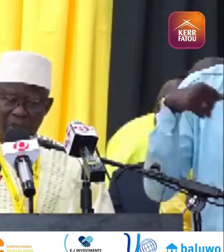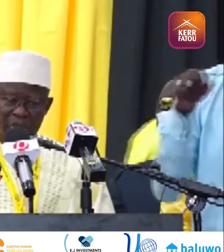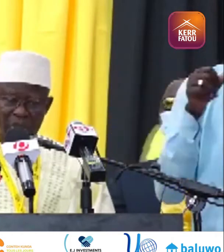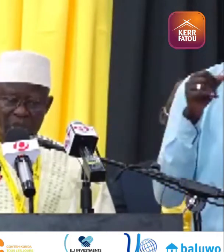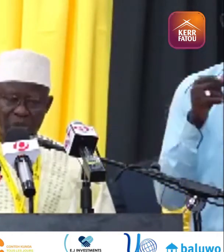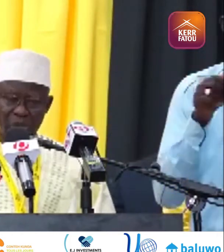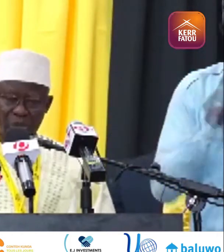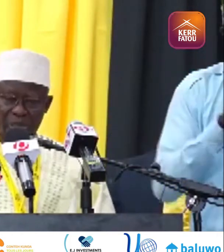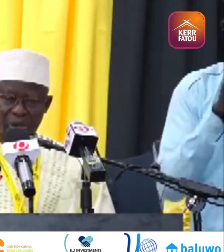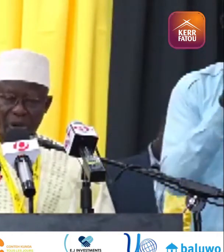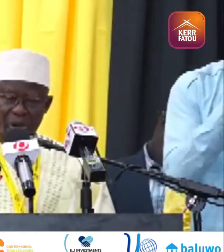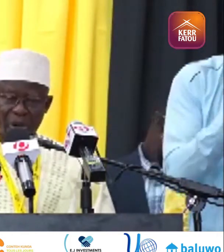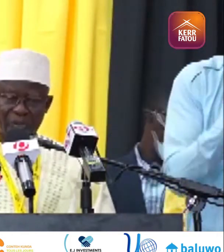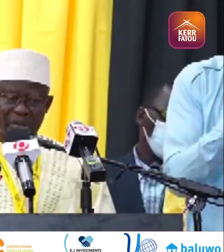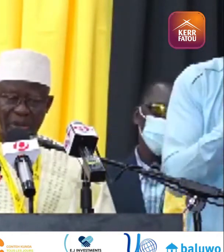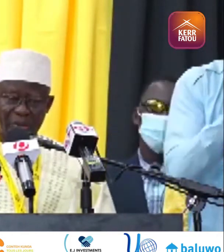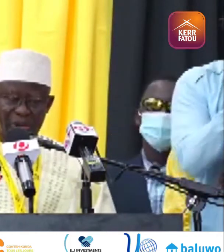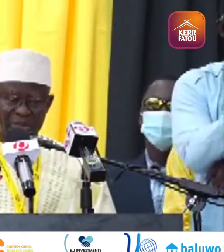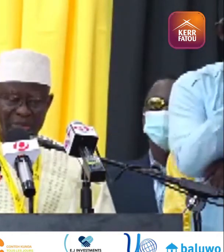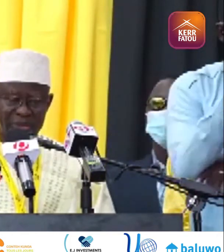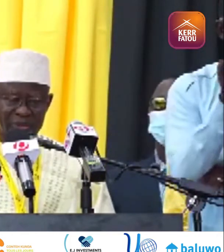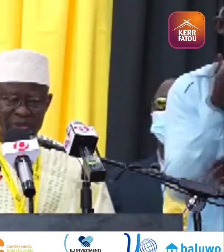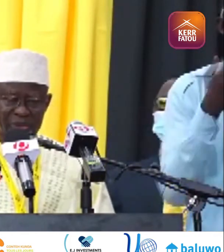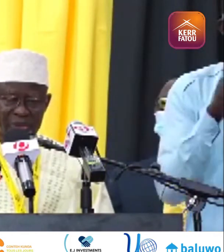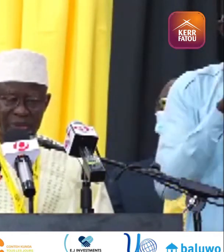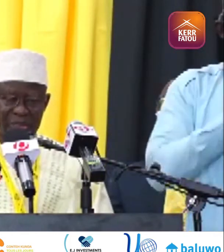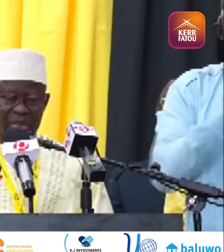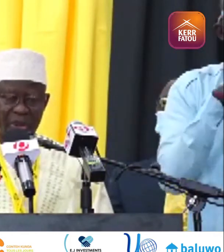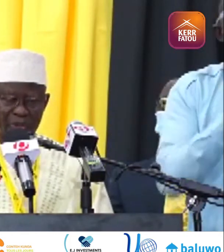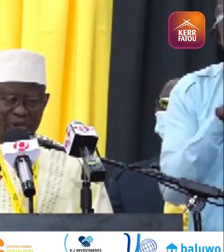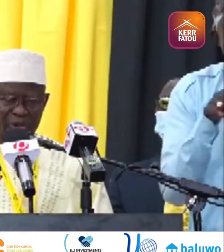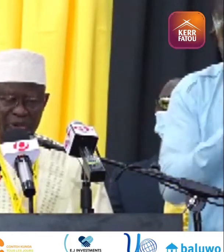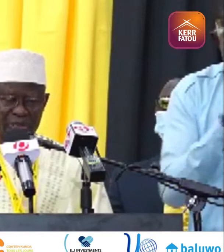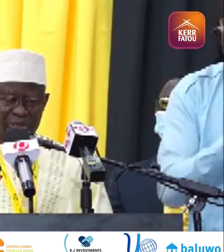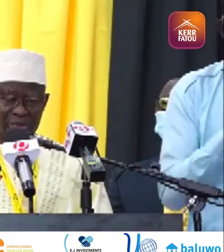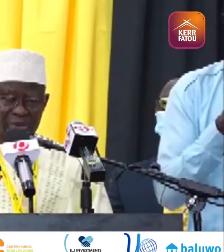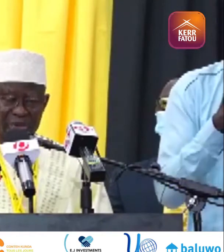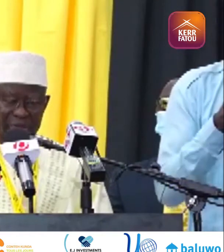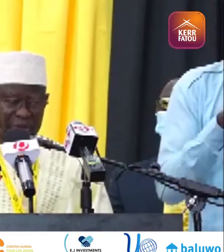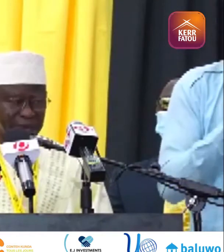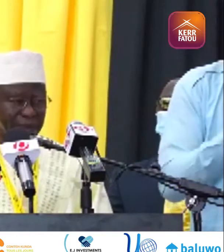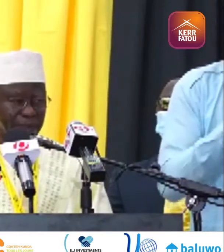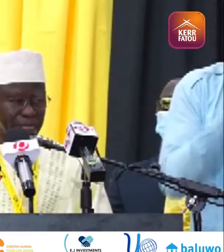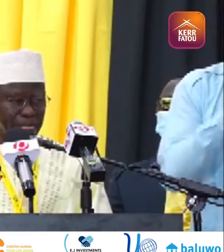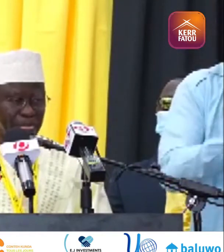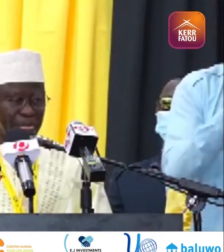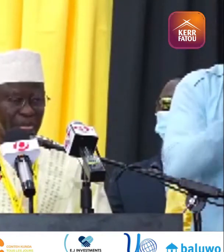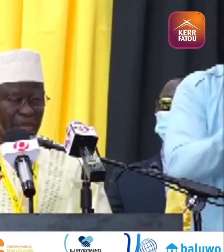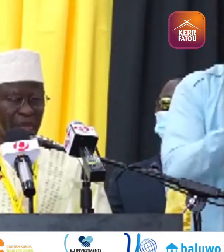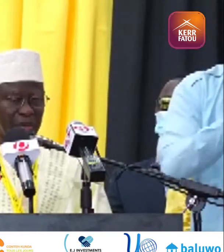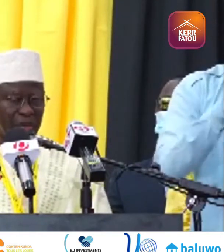to respond to the call of their comrades, their compatriots in Kiang.